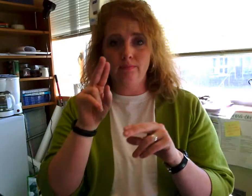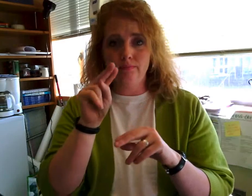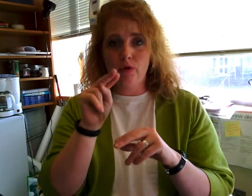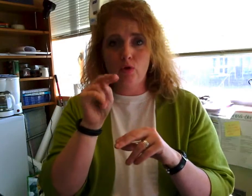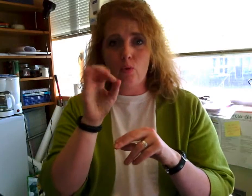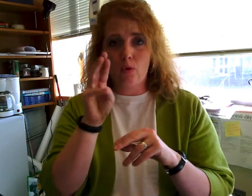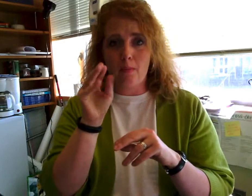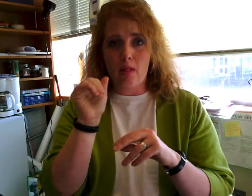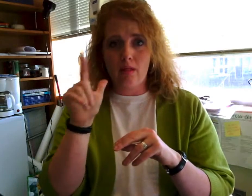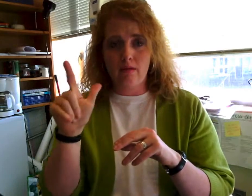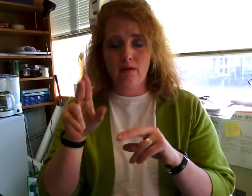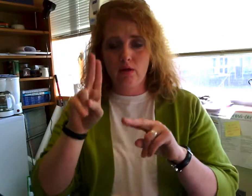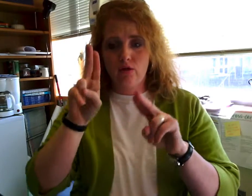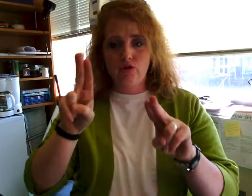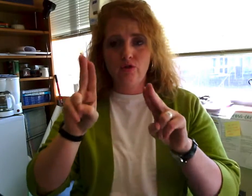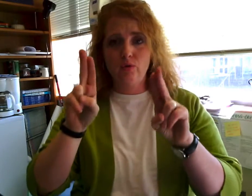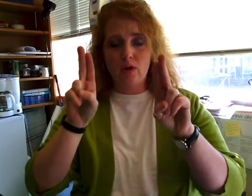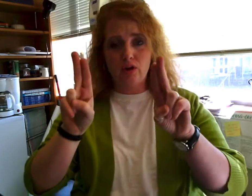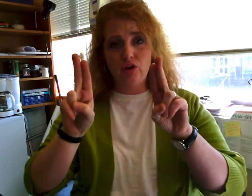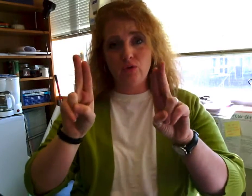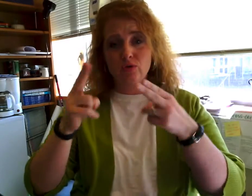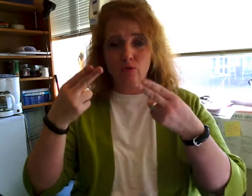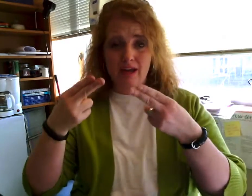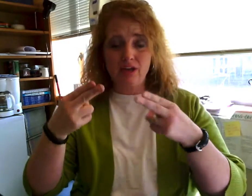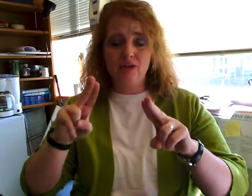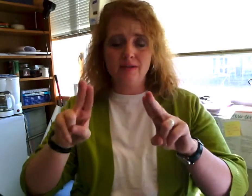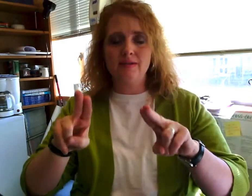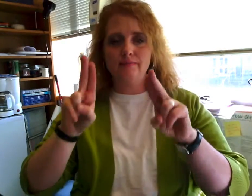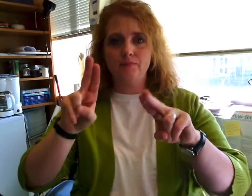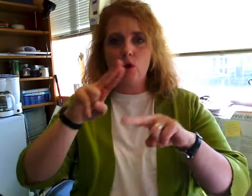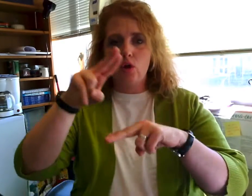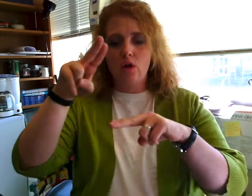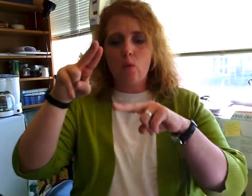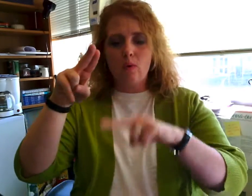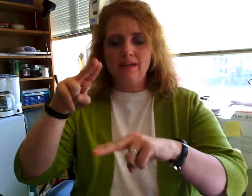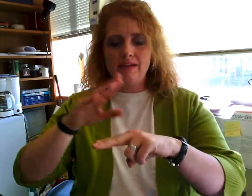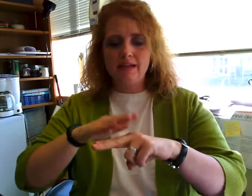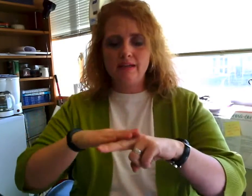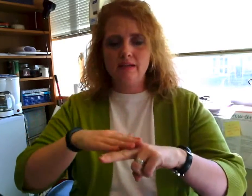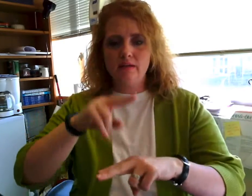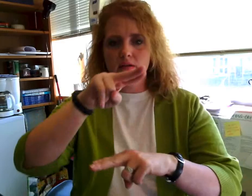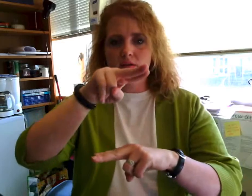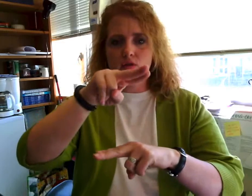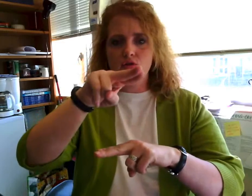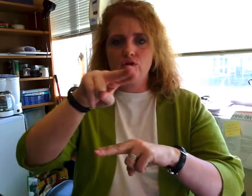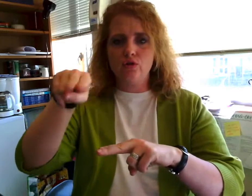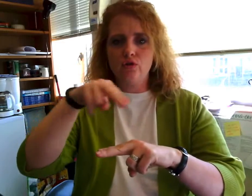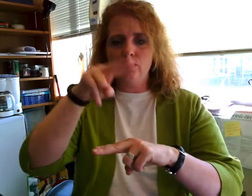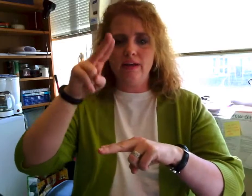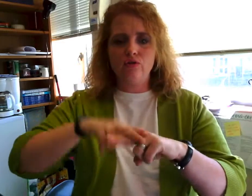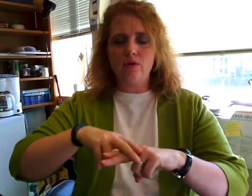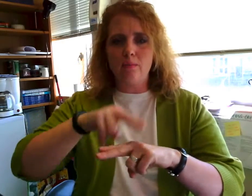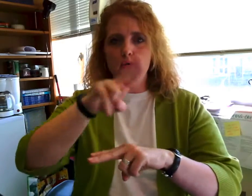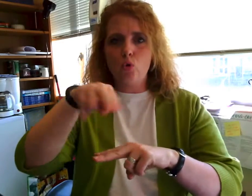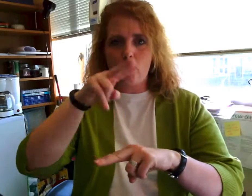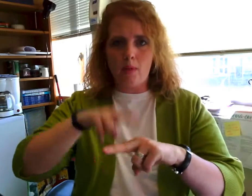normal, normal. Two U's or H's, one stays still, circle and drop,